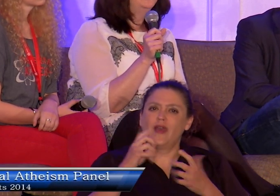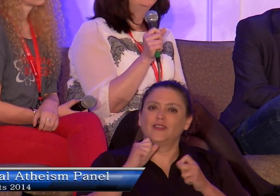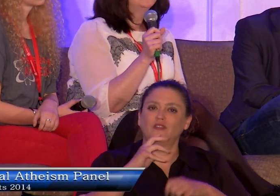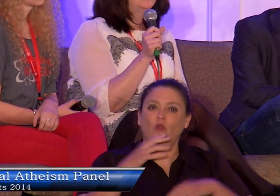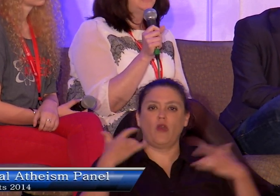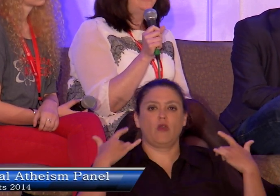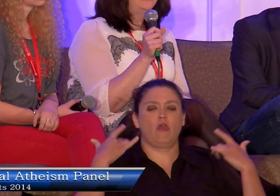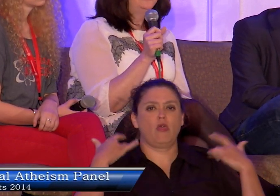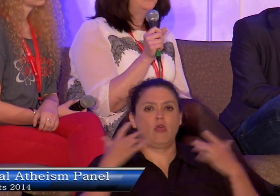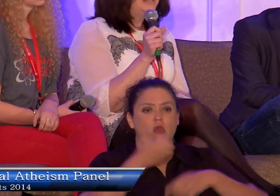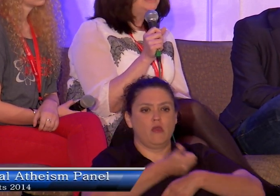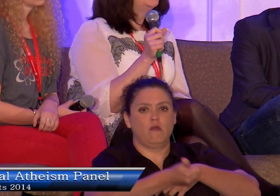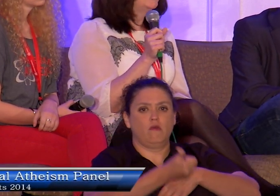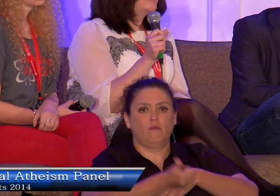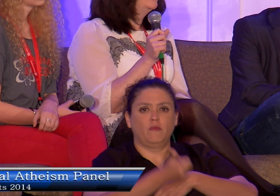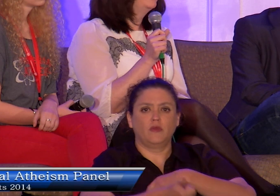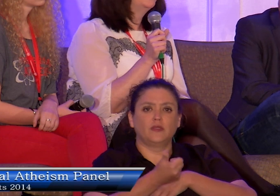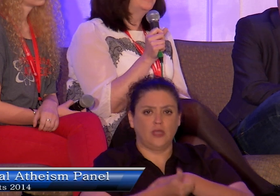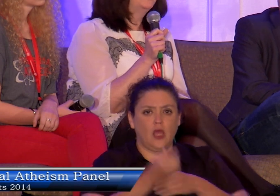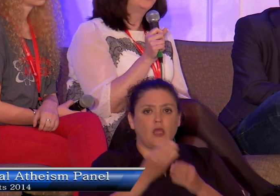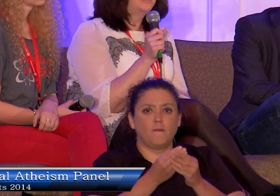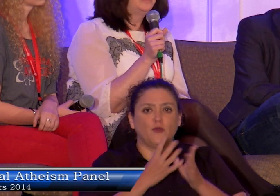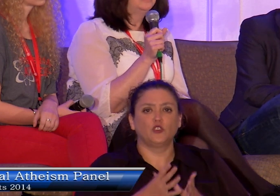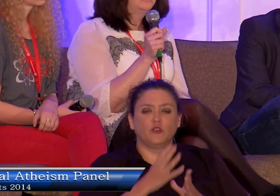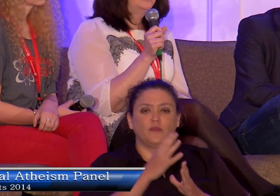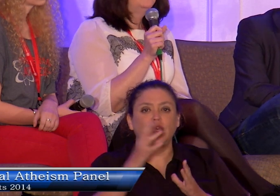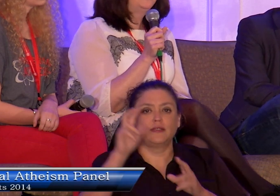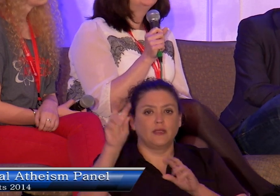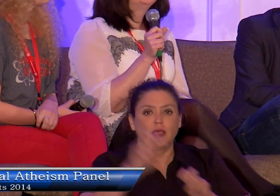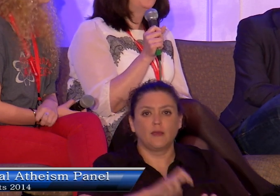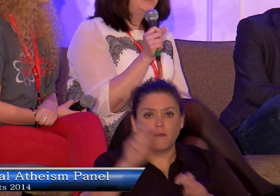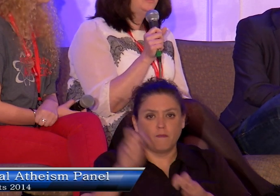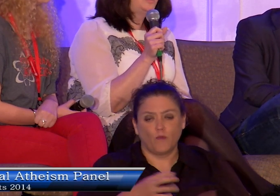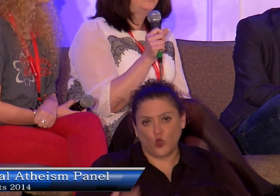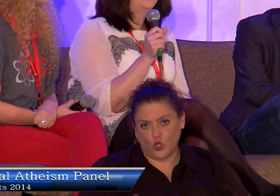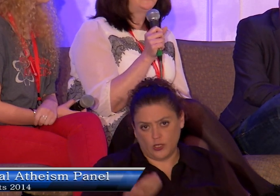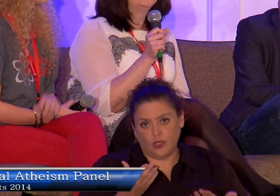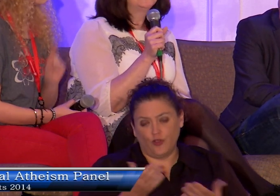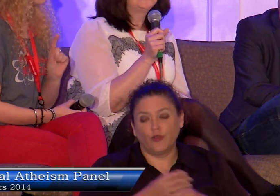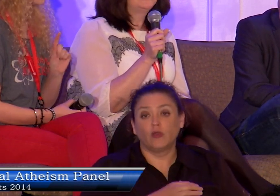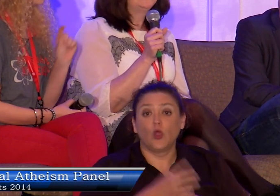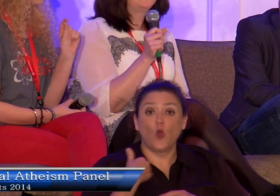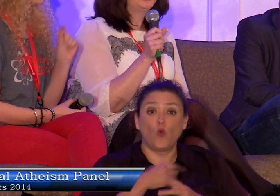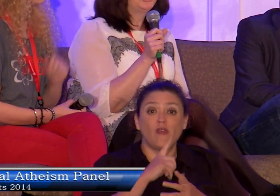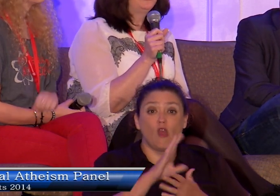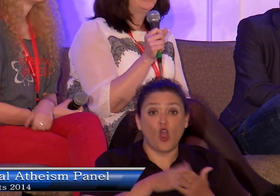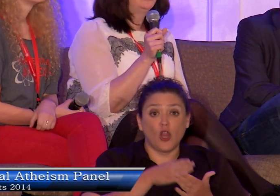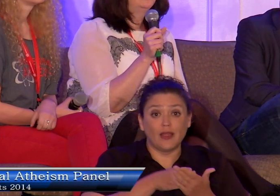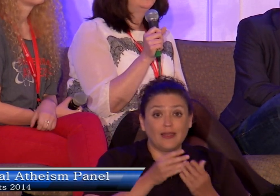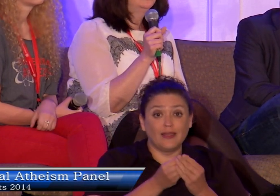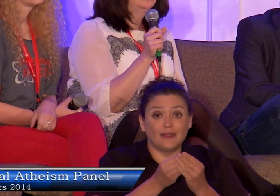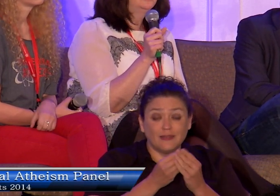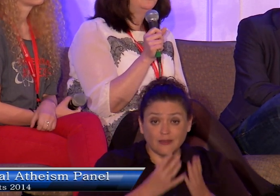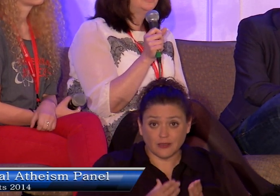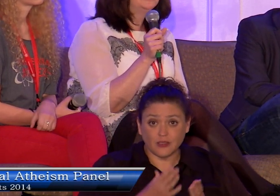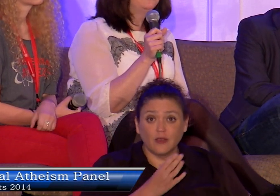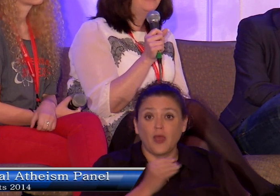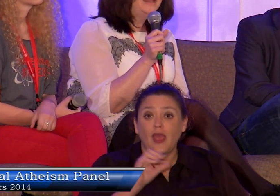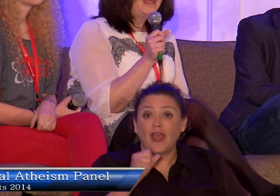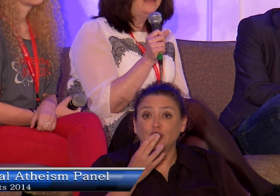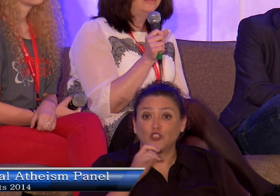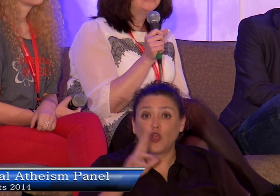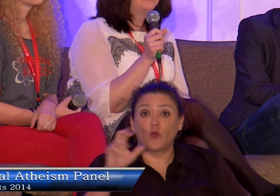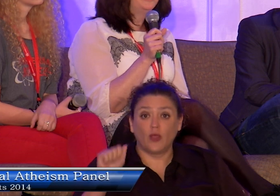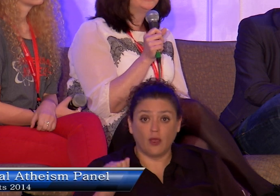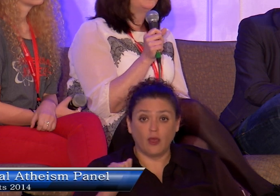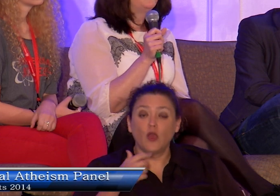and immigrants, I think that we need to stand up to them as well. Because we are against Islamism and Sharia. We are